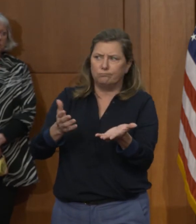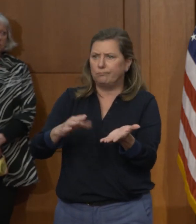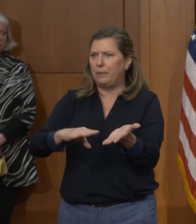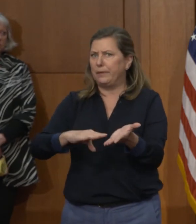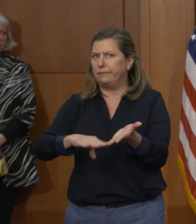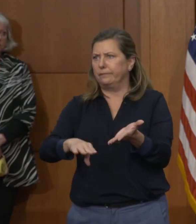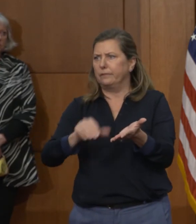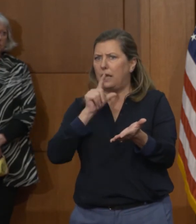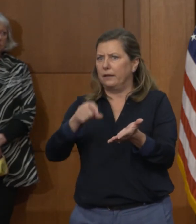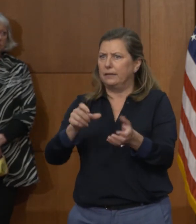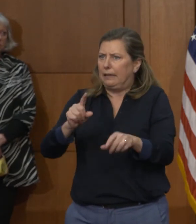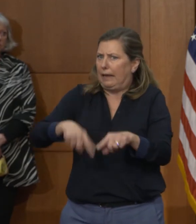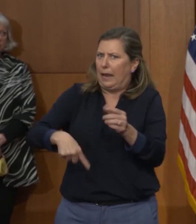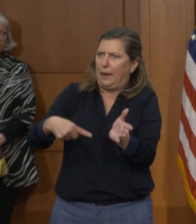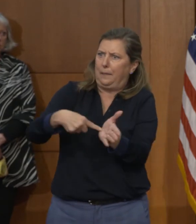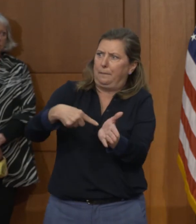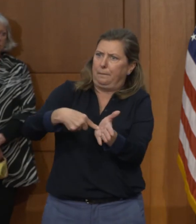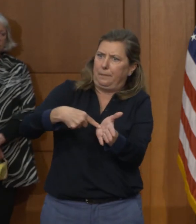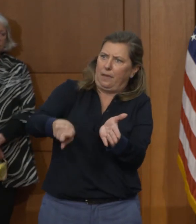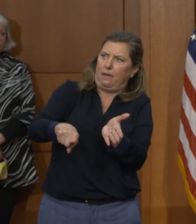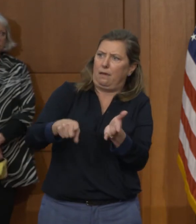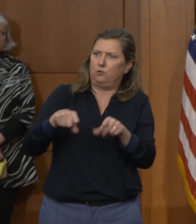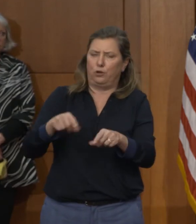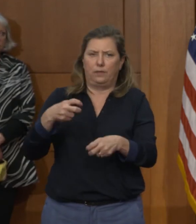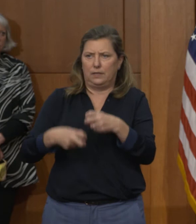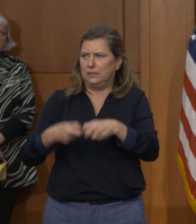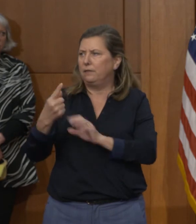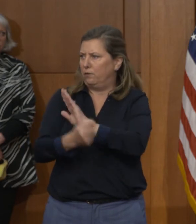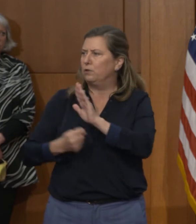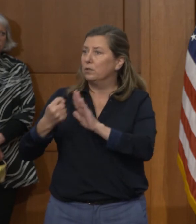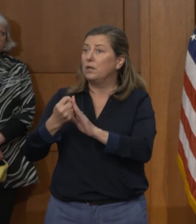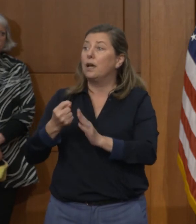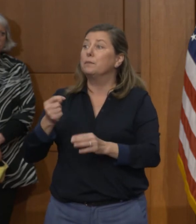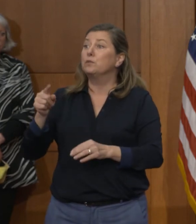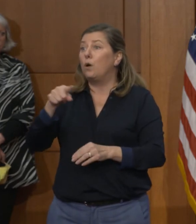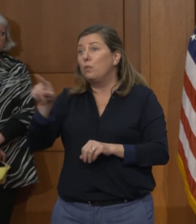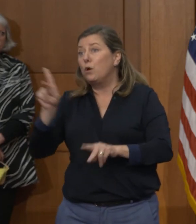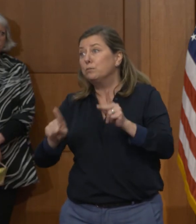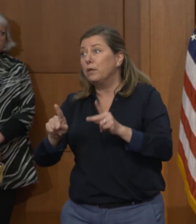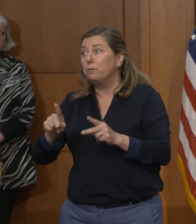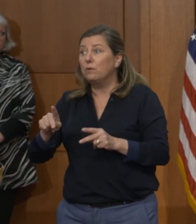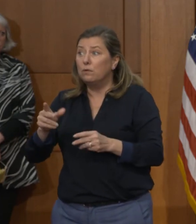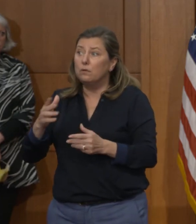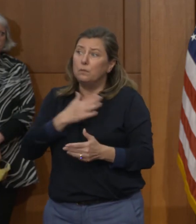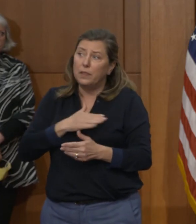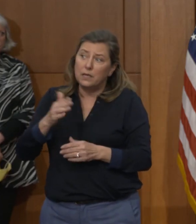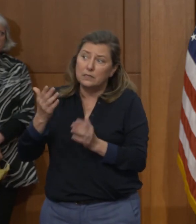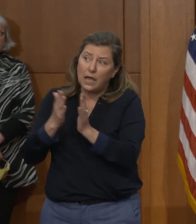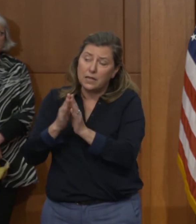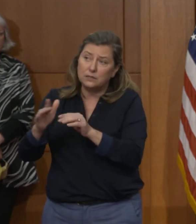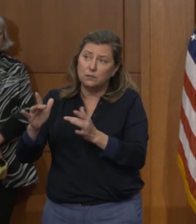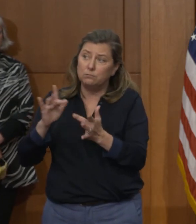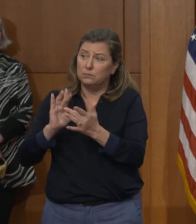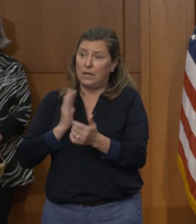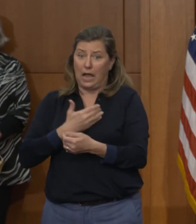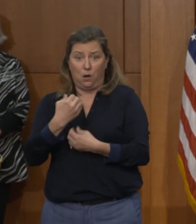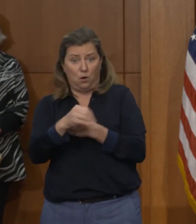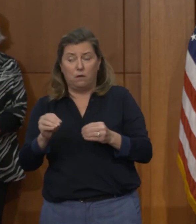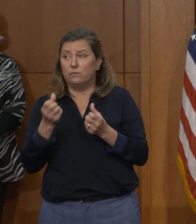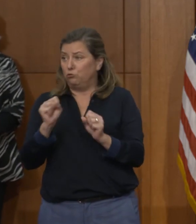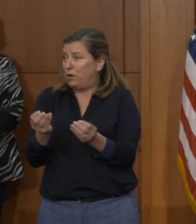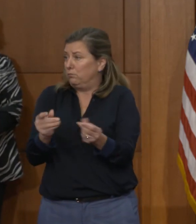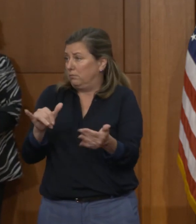their bills during this difficult time. So please refer those to our office, and we'll do everything that we can to